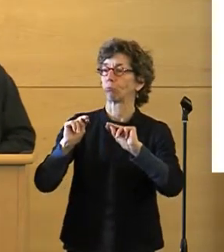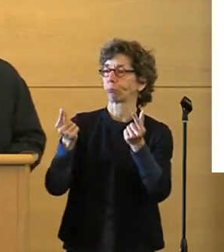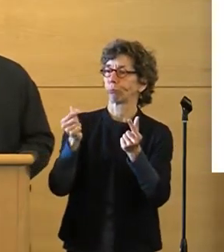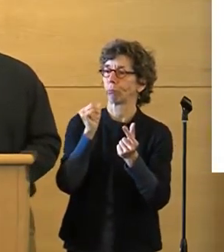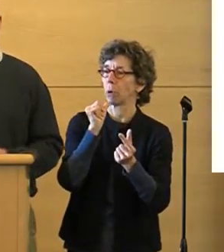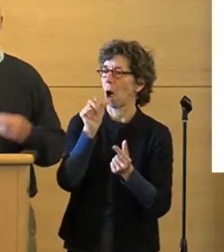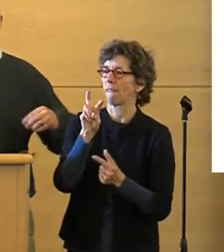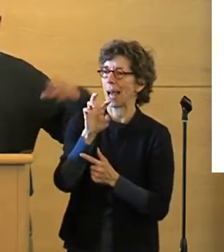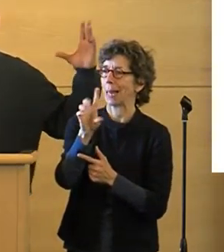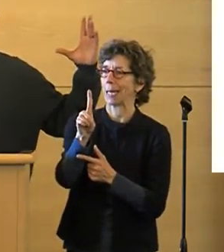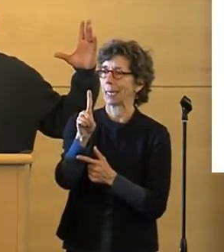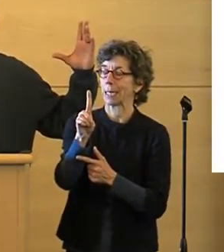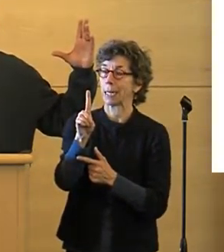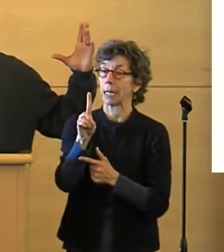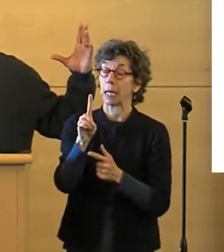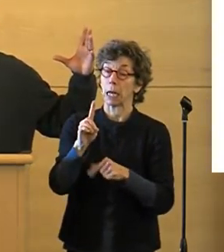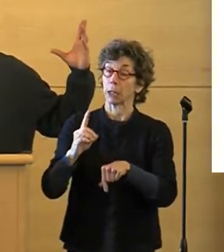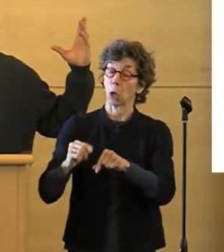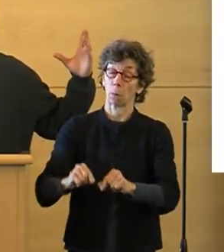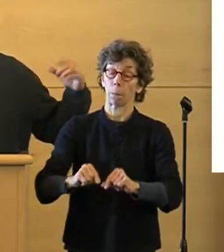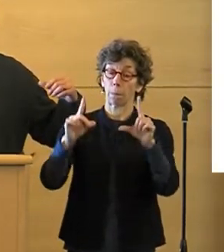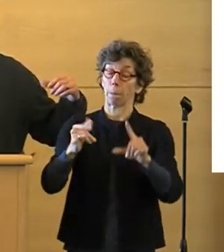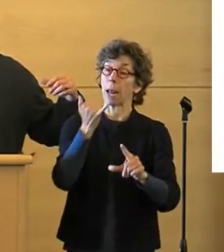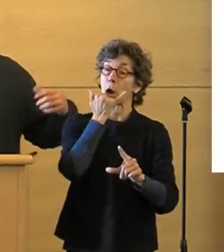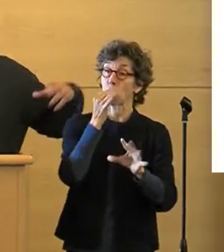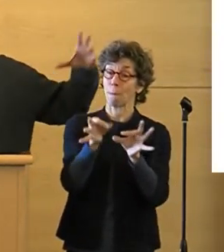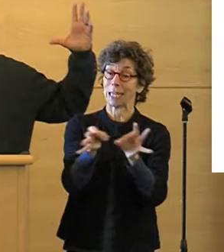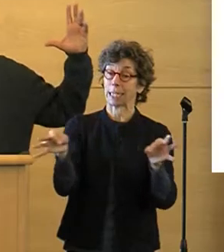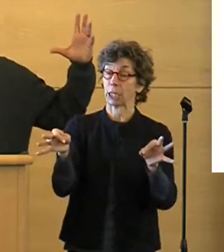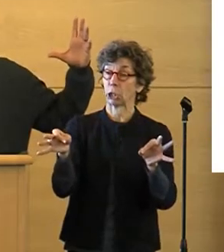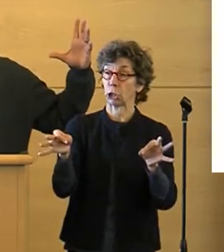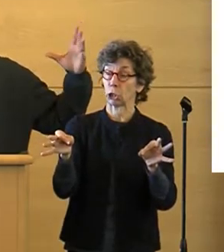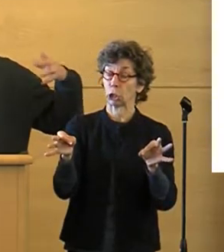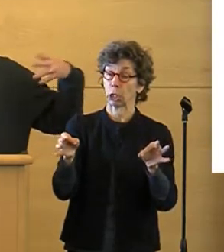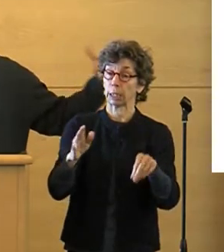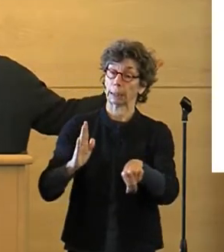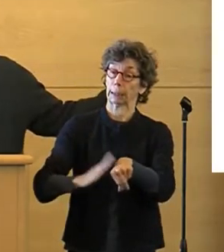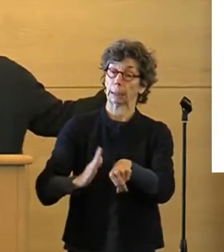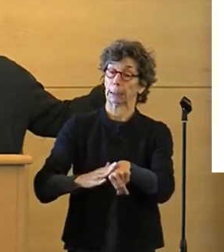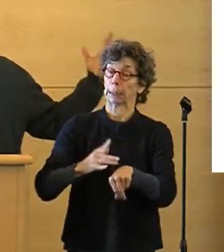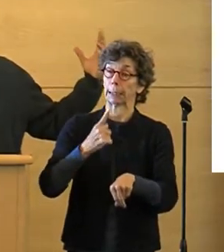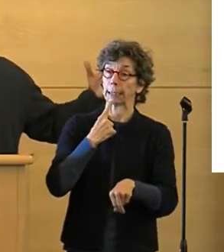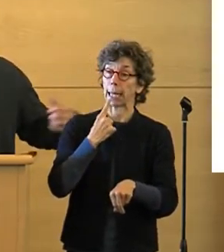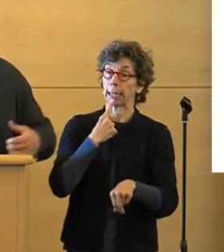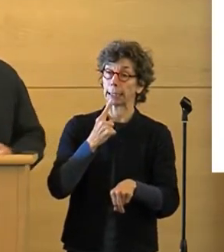there's an example down at the bottom of the screen where, let's say you're filling out a form on a web